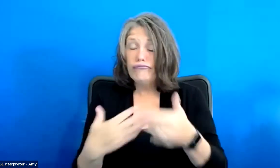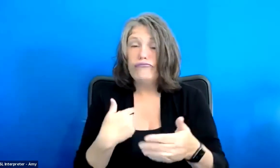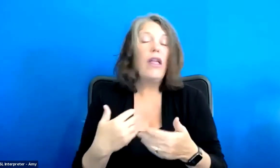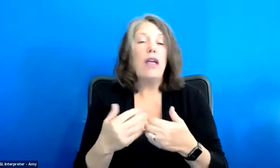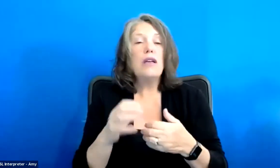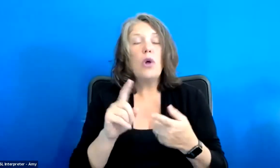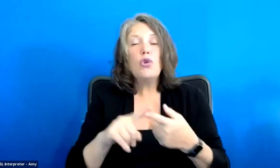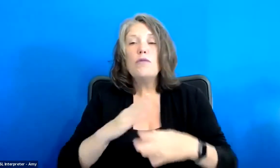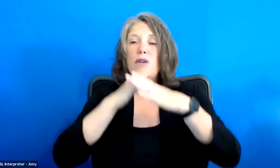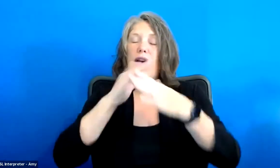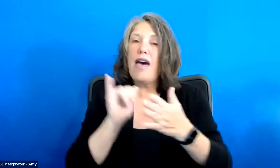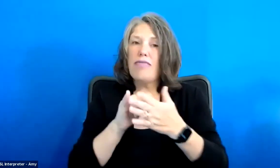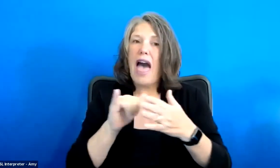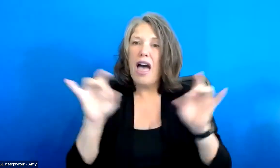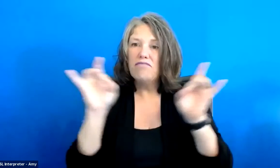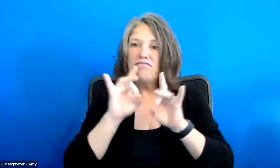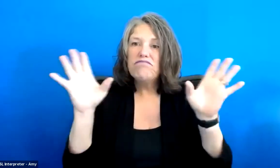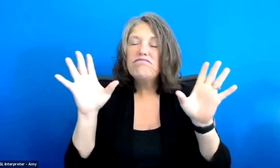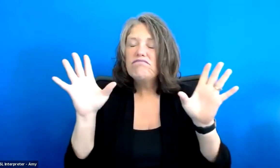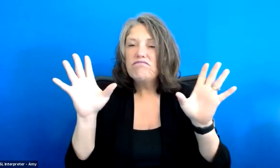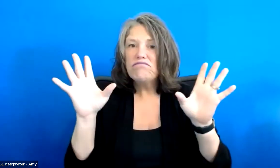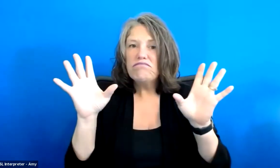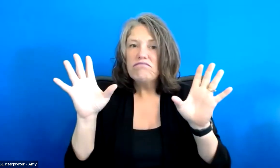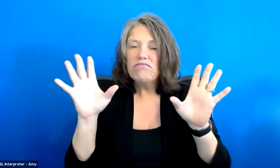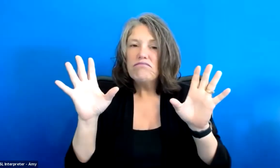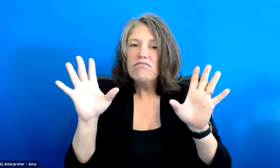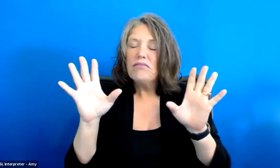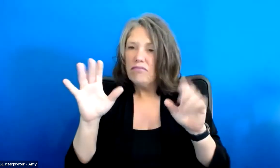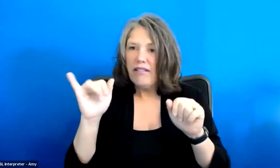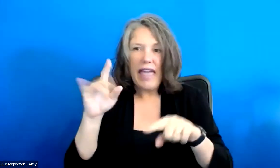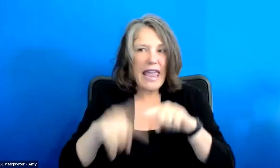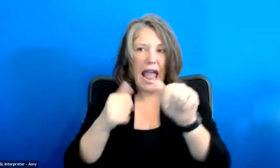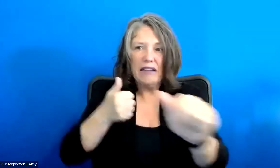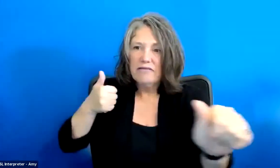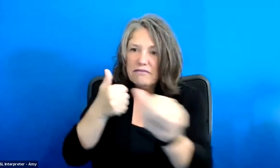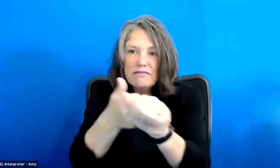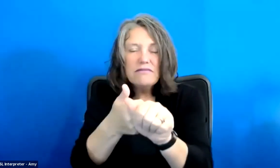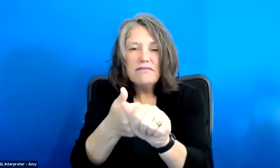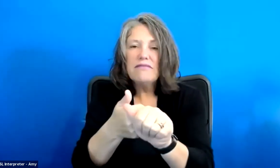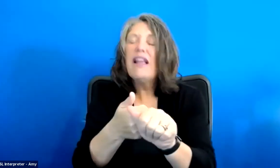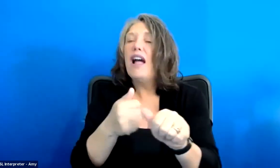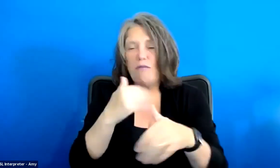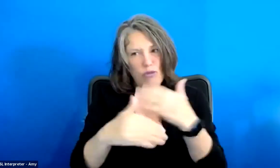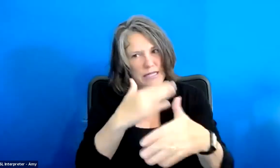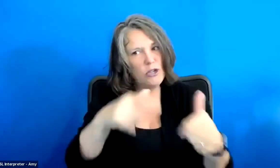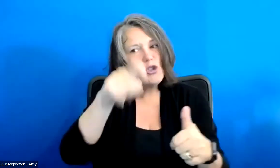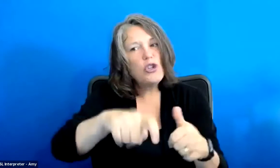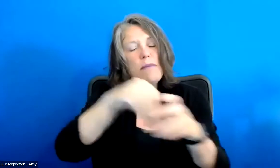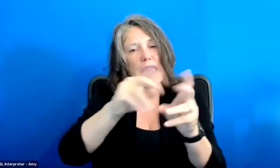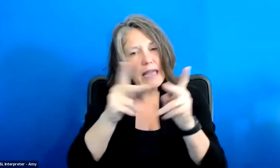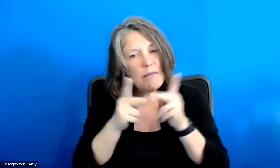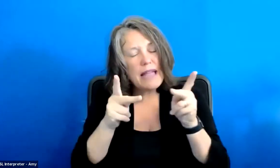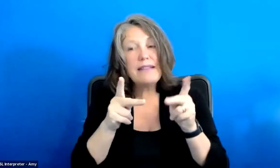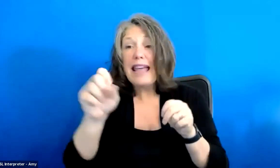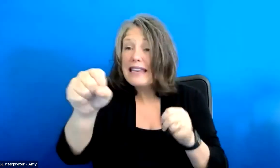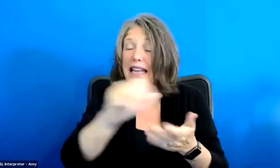prevent that irreparable harm, there should be those procedures in place. And yes, the school absolutely